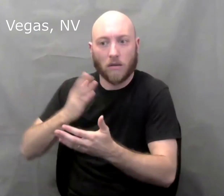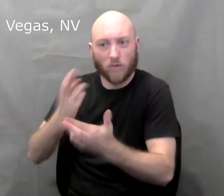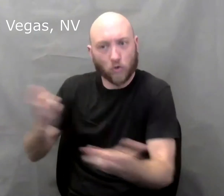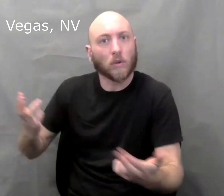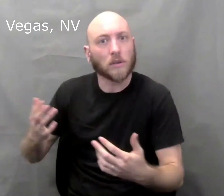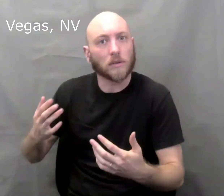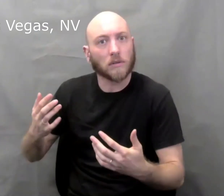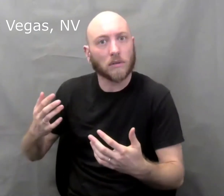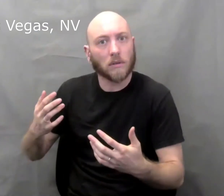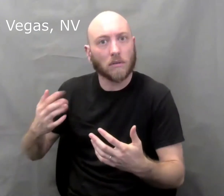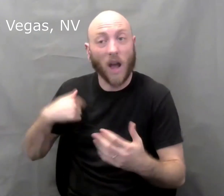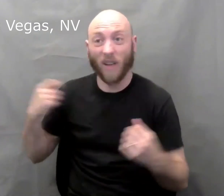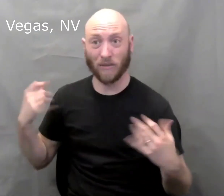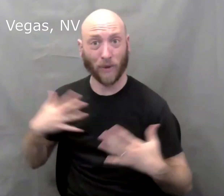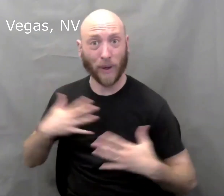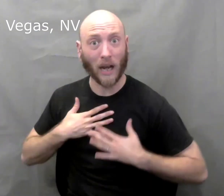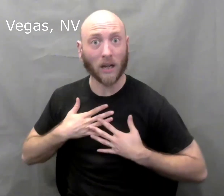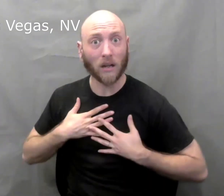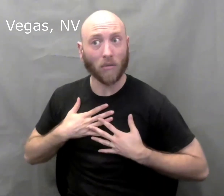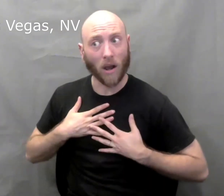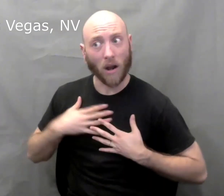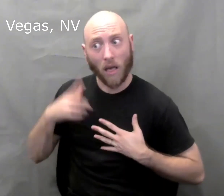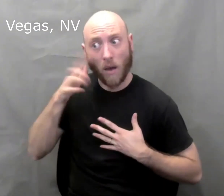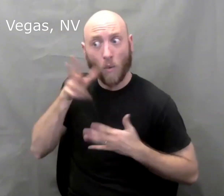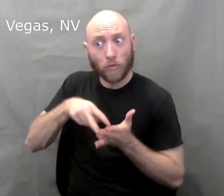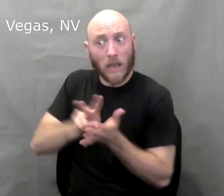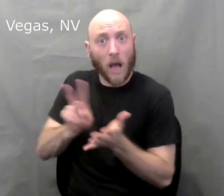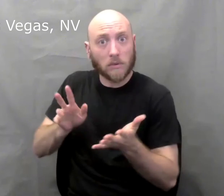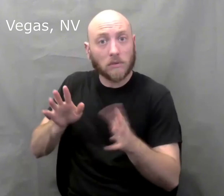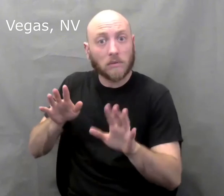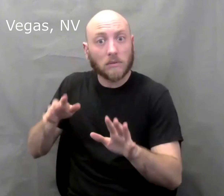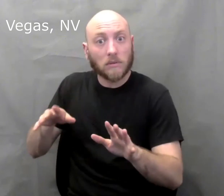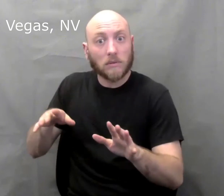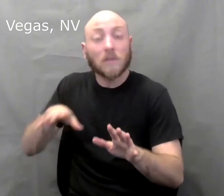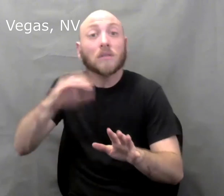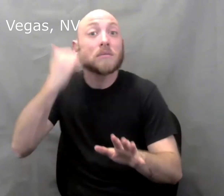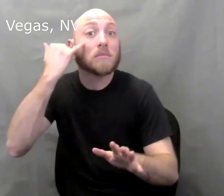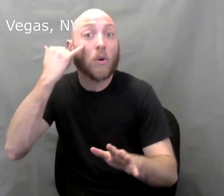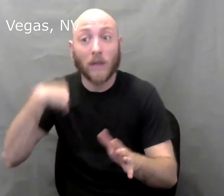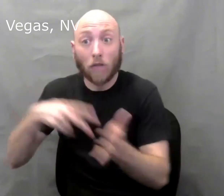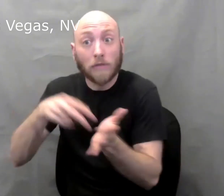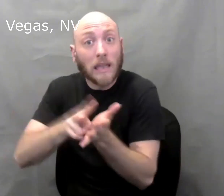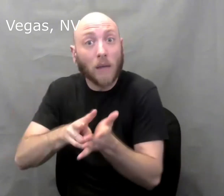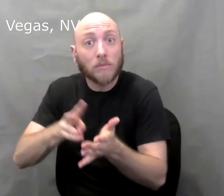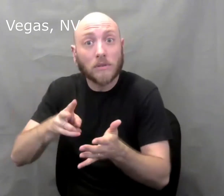extreme fear and weakness, because I don't know where I would be today if I didn't have that